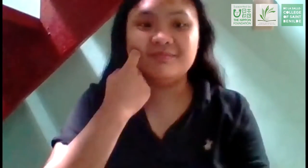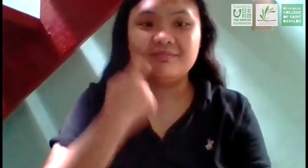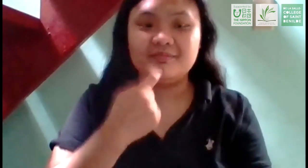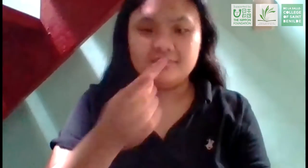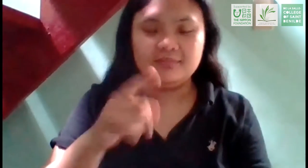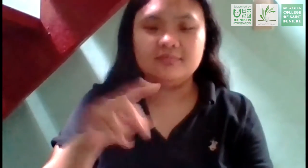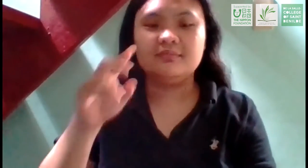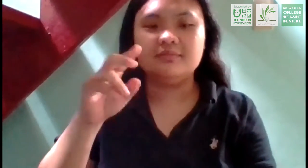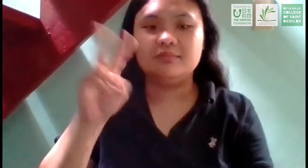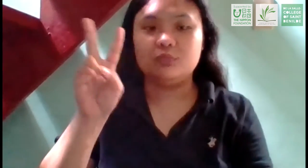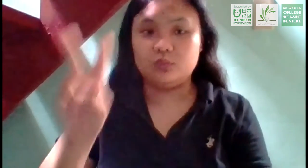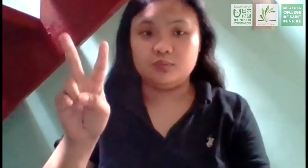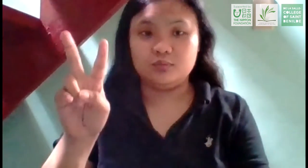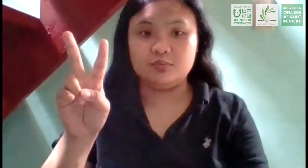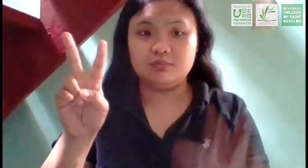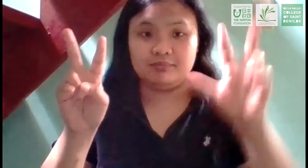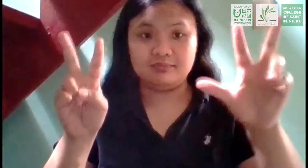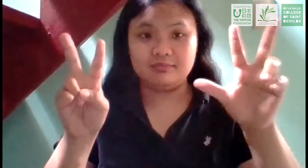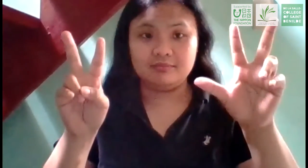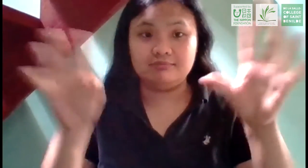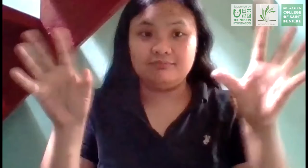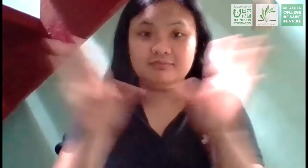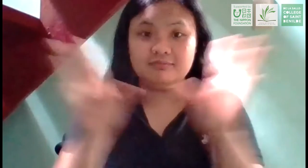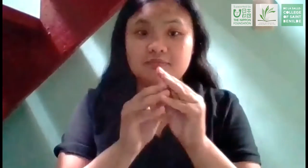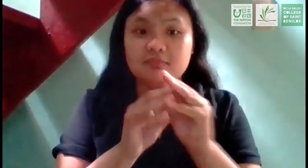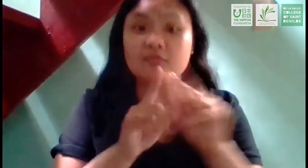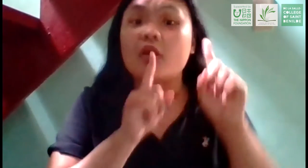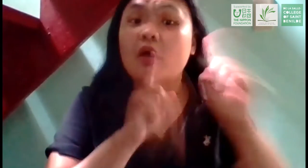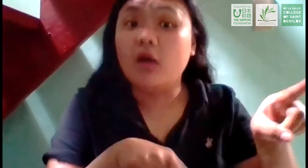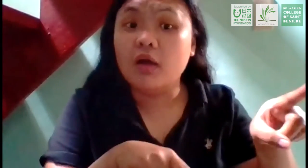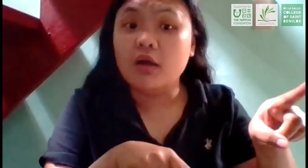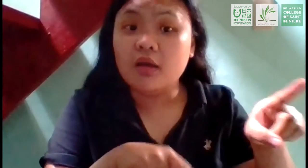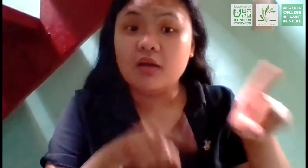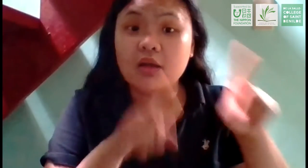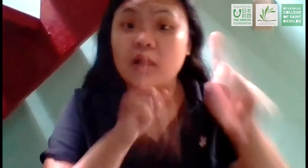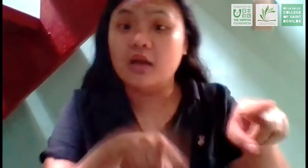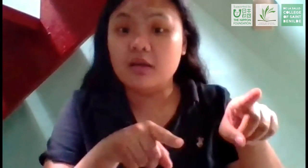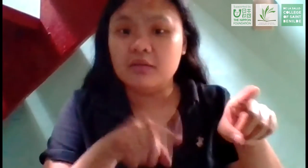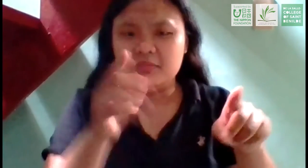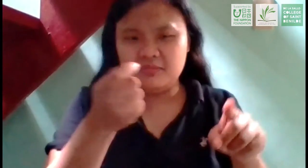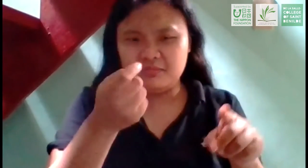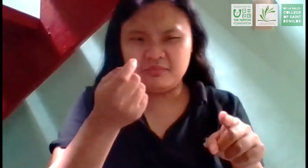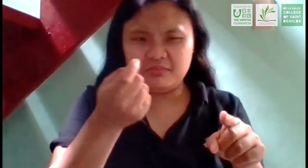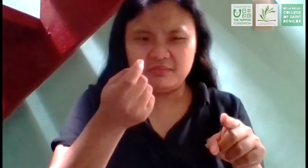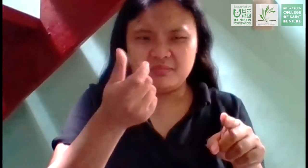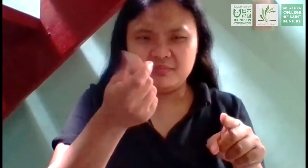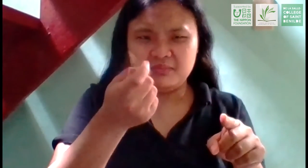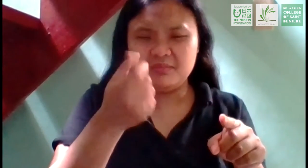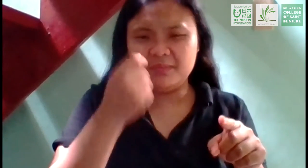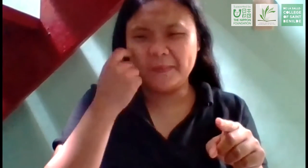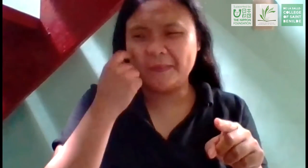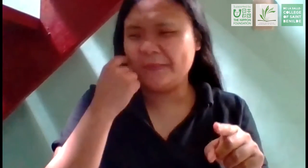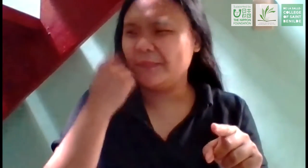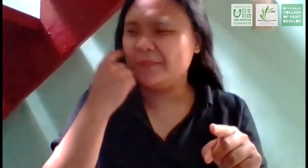so Meng suggested we do 2, 3 altogether. Answer, answer,